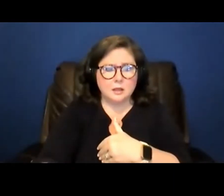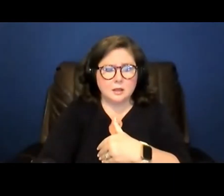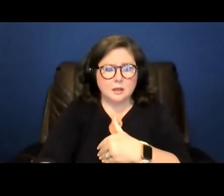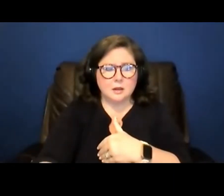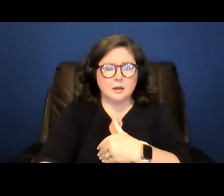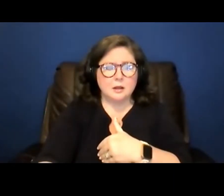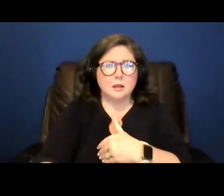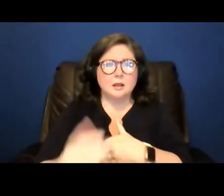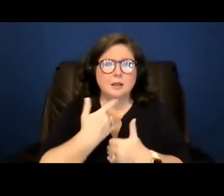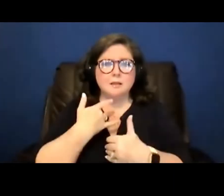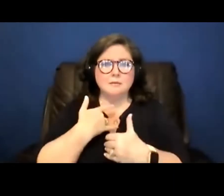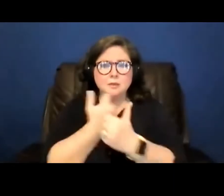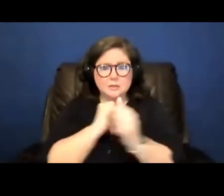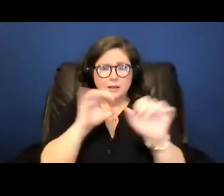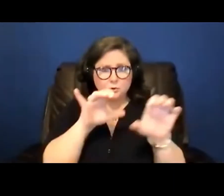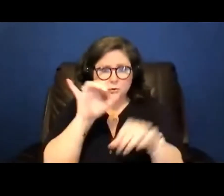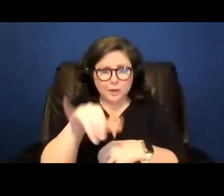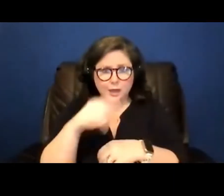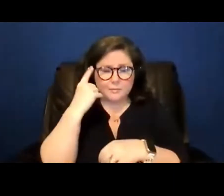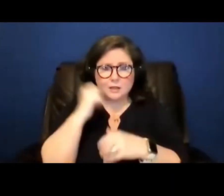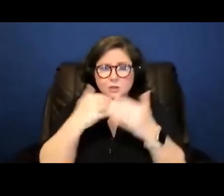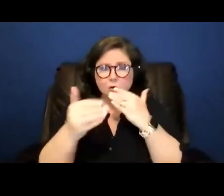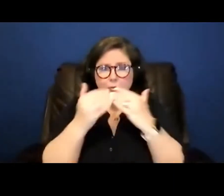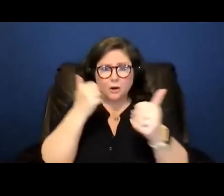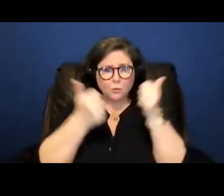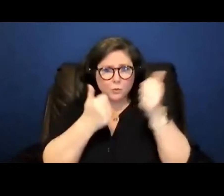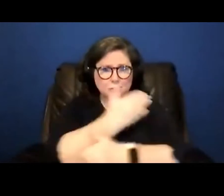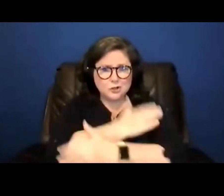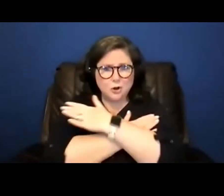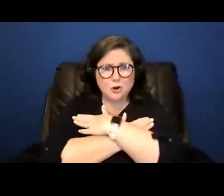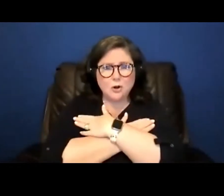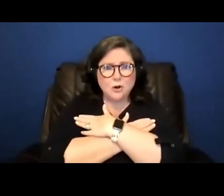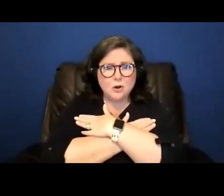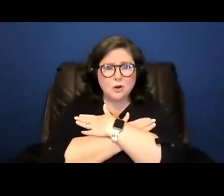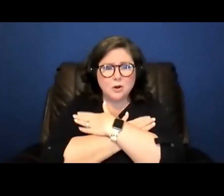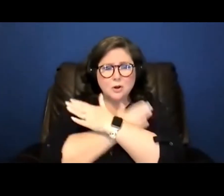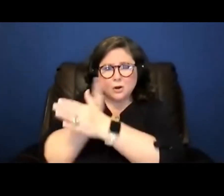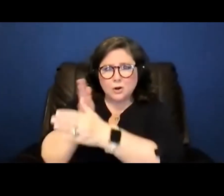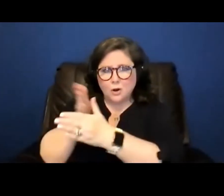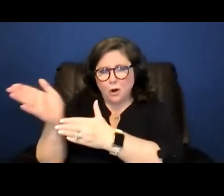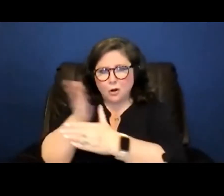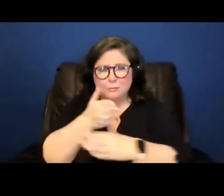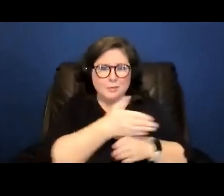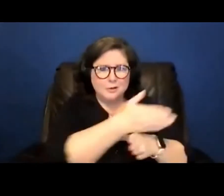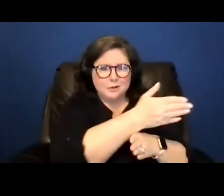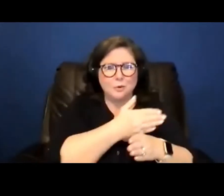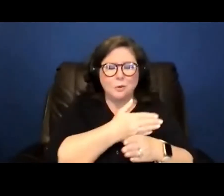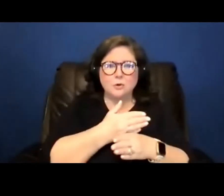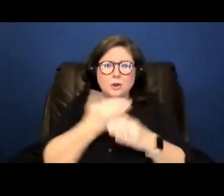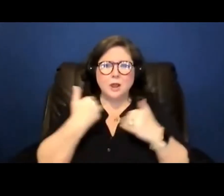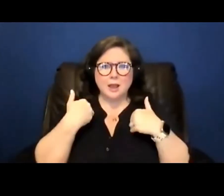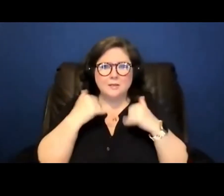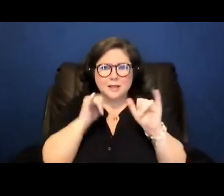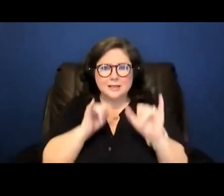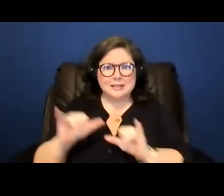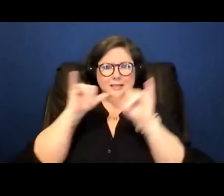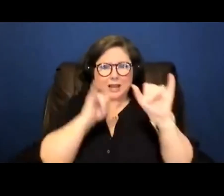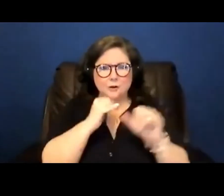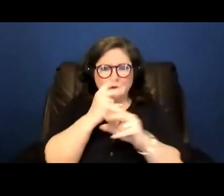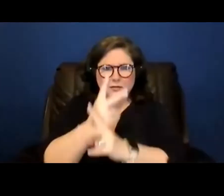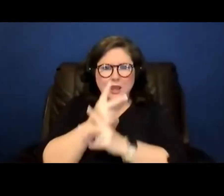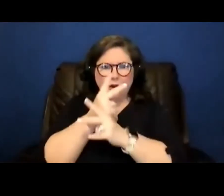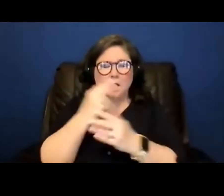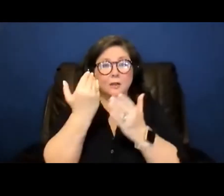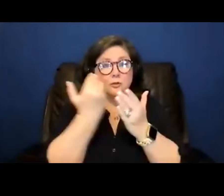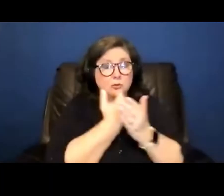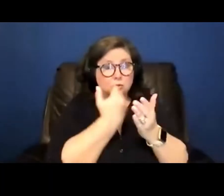so because no matter which arm you go on, you usually have some type of standard of care arm. And then the new treatment